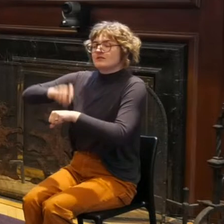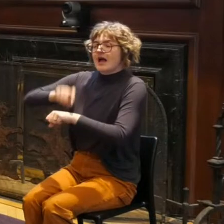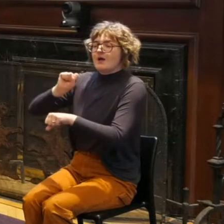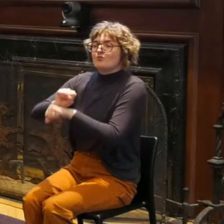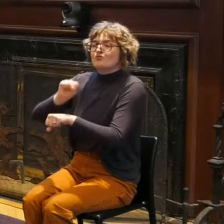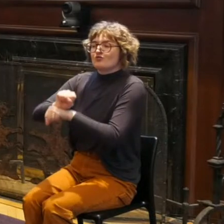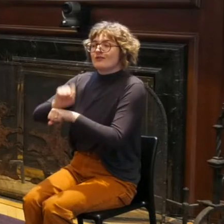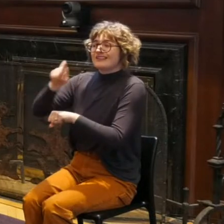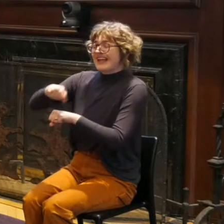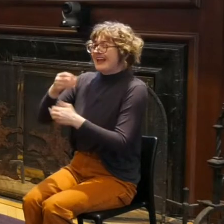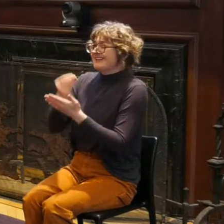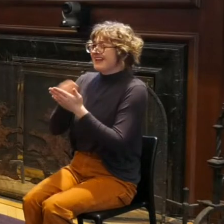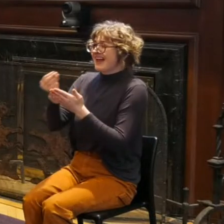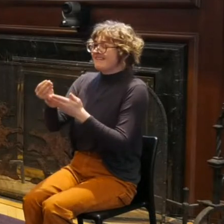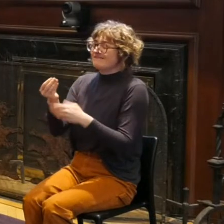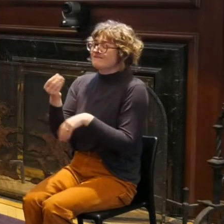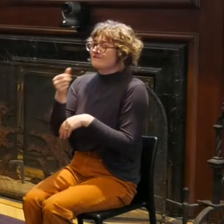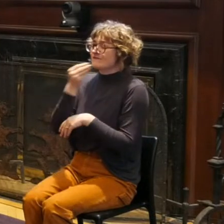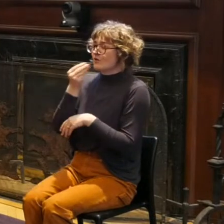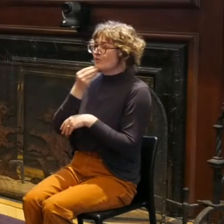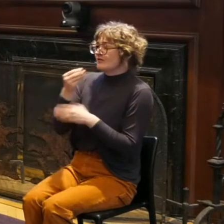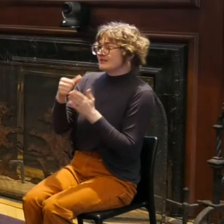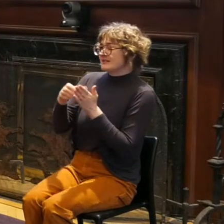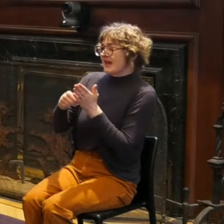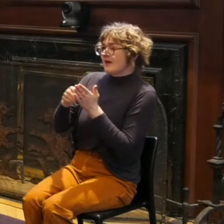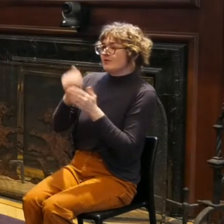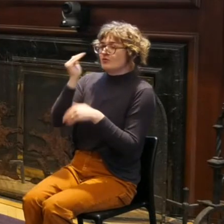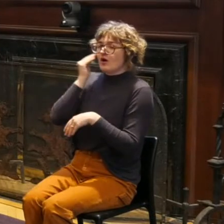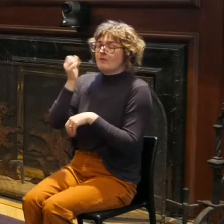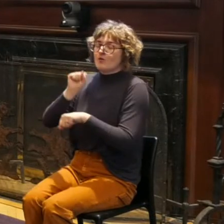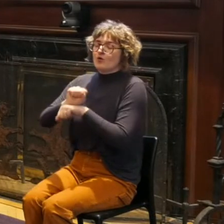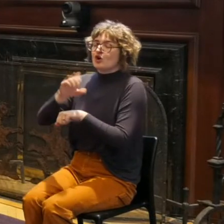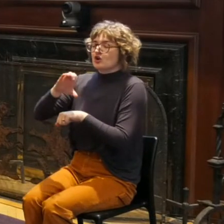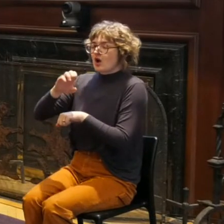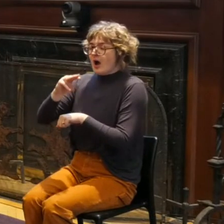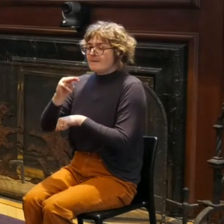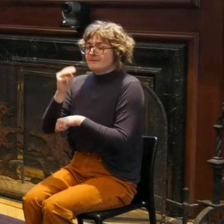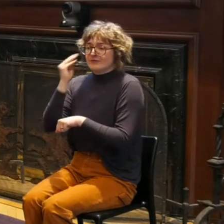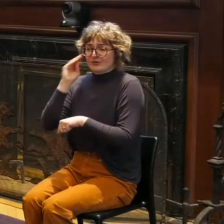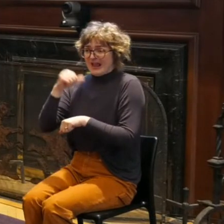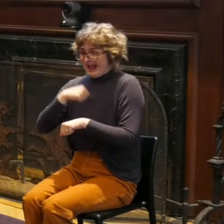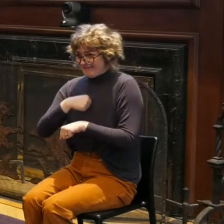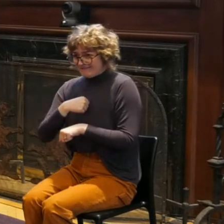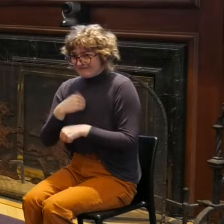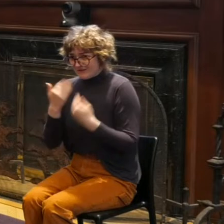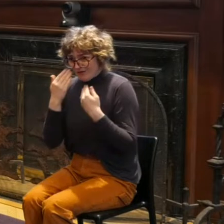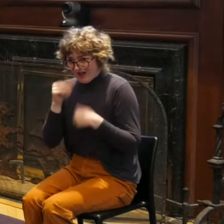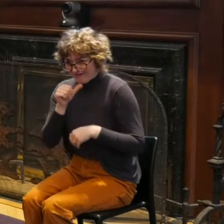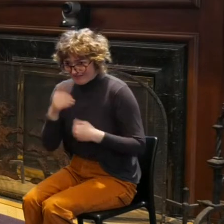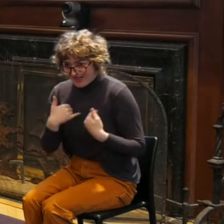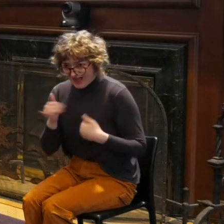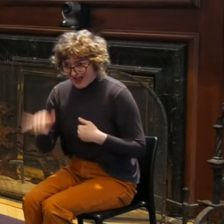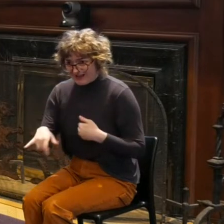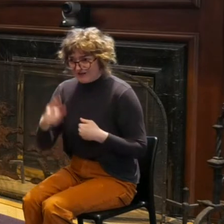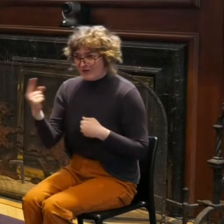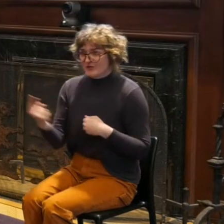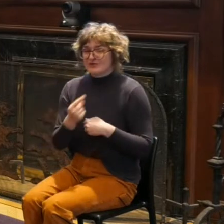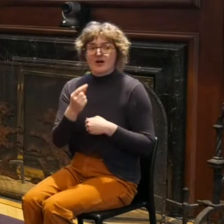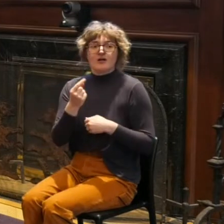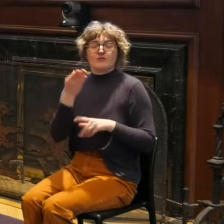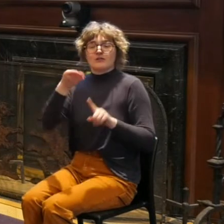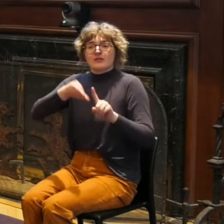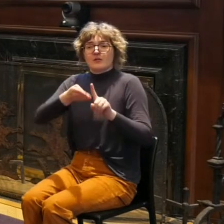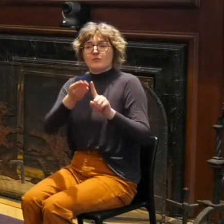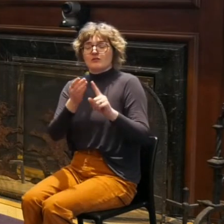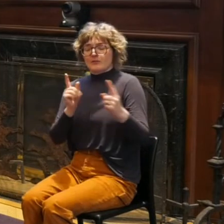food stamps. You knew about workmen's compensation, but you also knew you didn't have it. All you saw was Walker